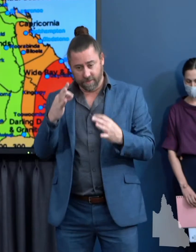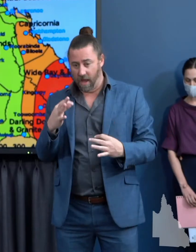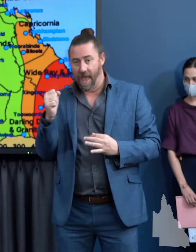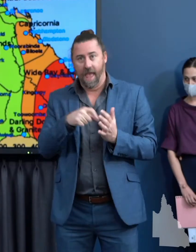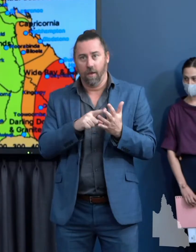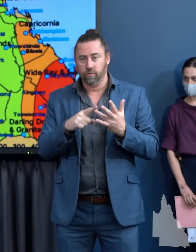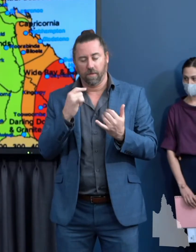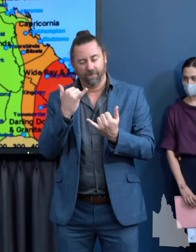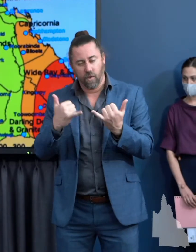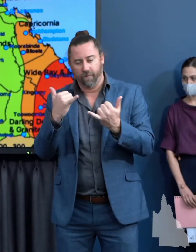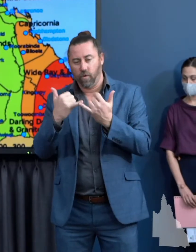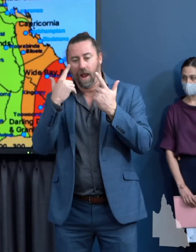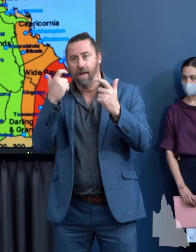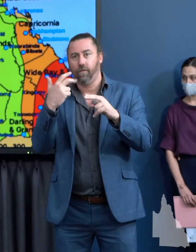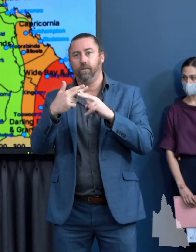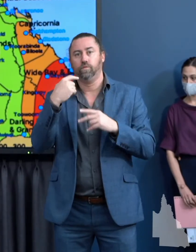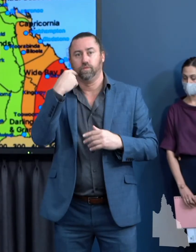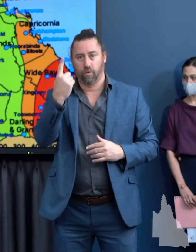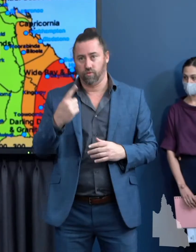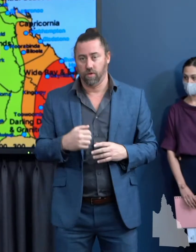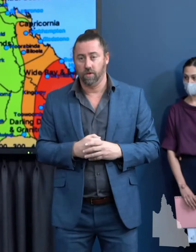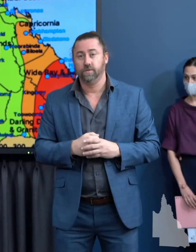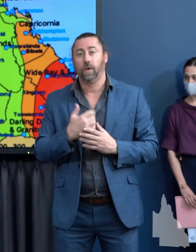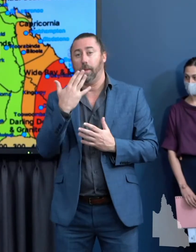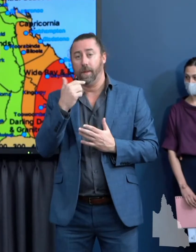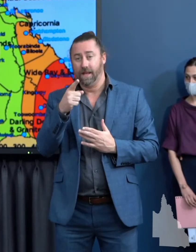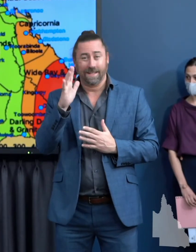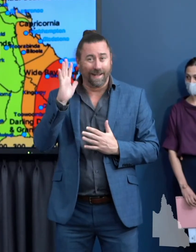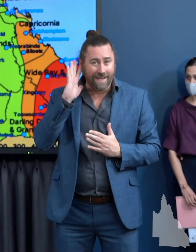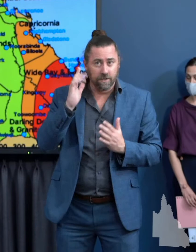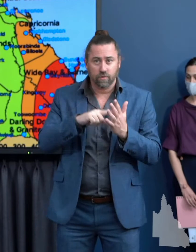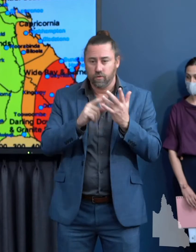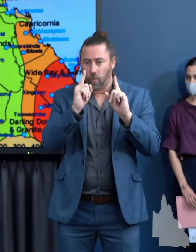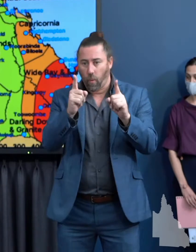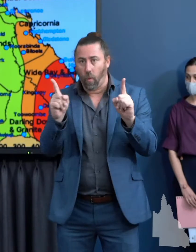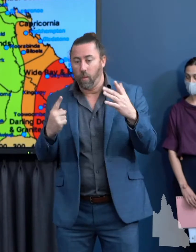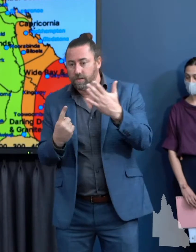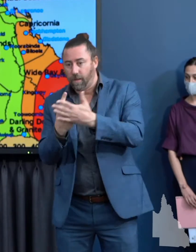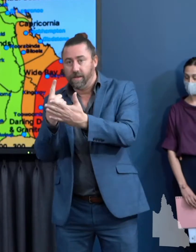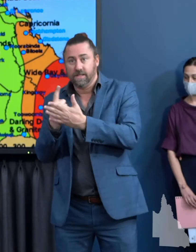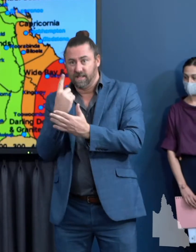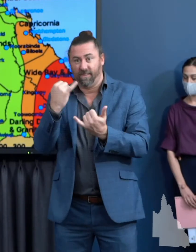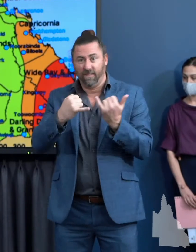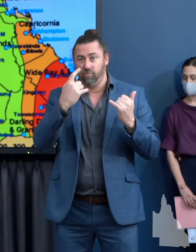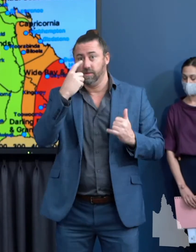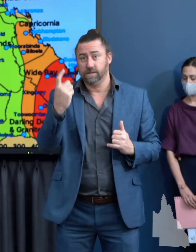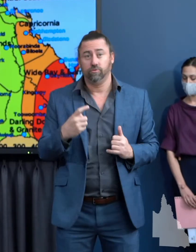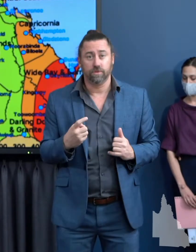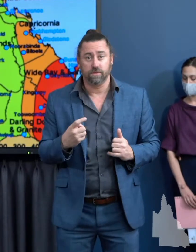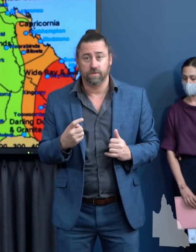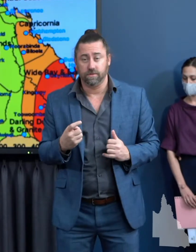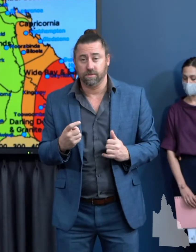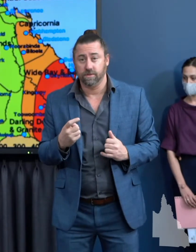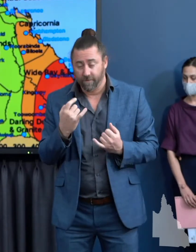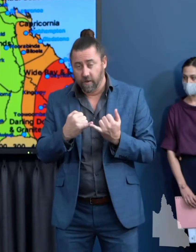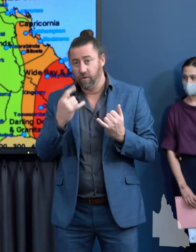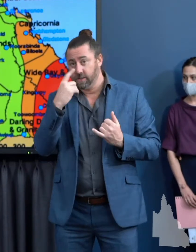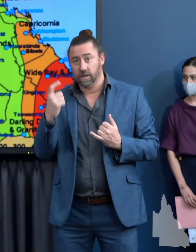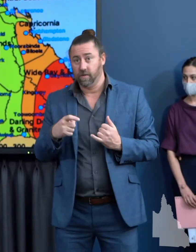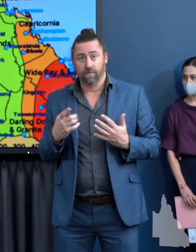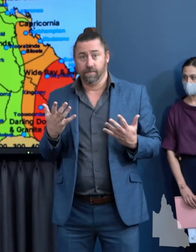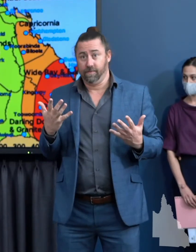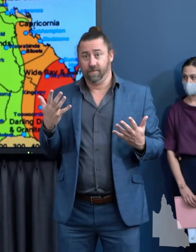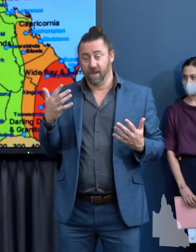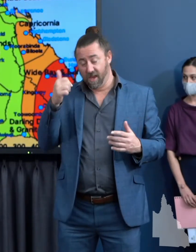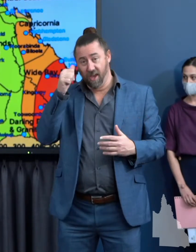So everyone, please listen to the alerts. It's a serious situation, and these are